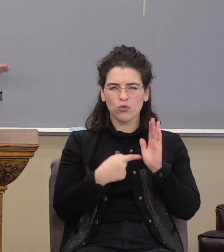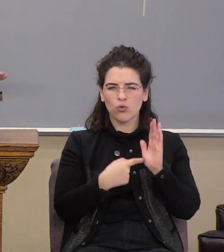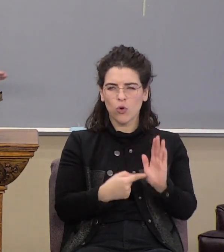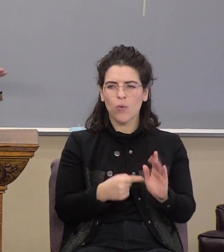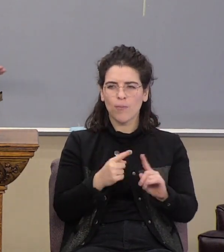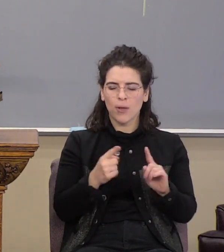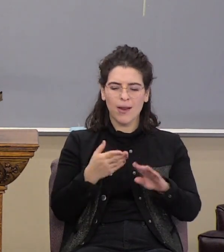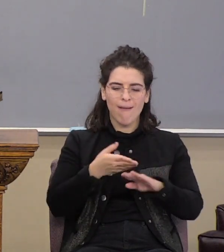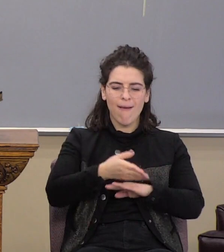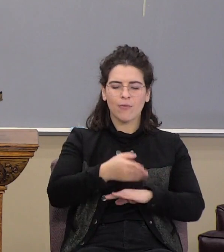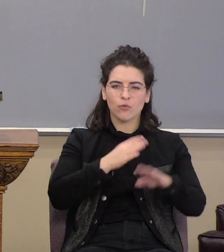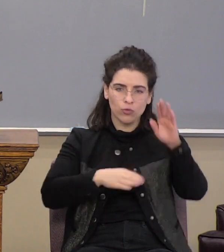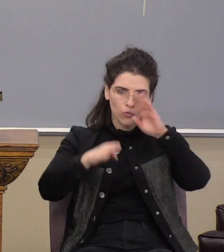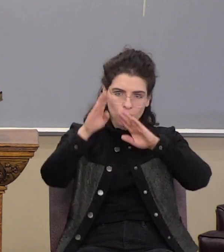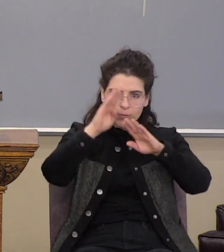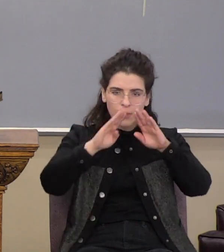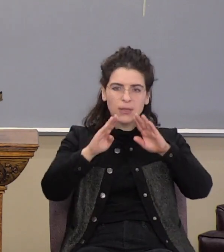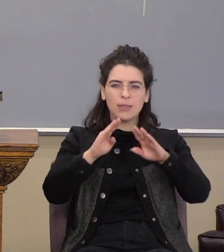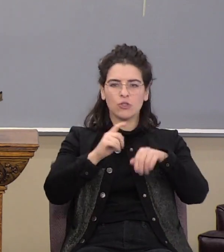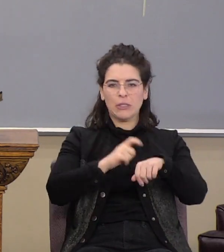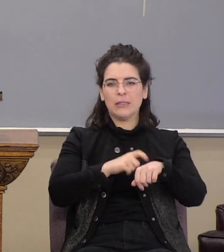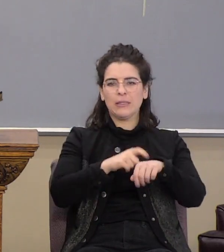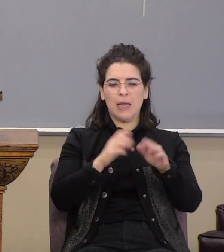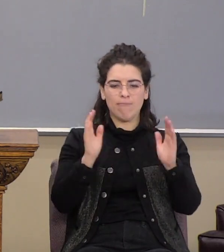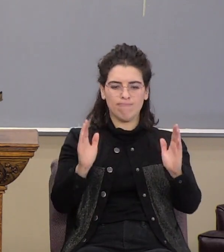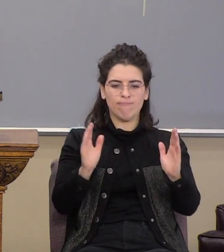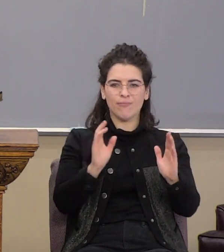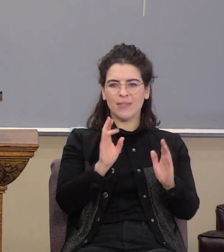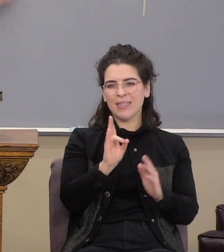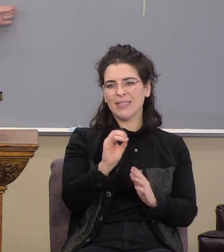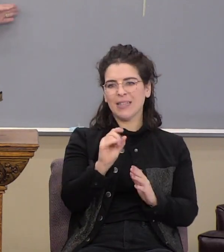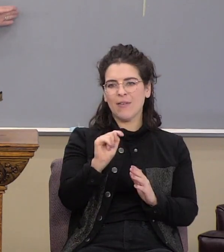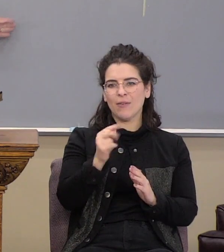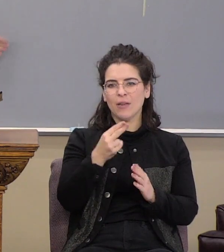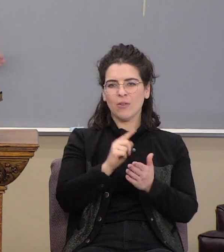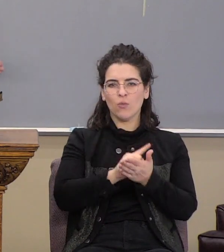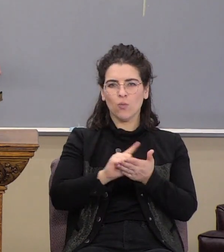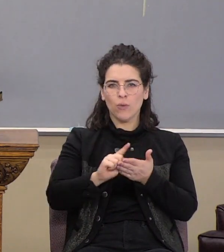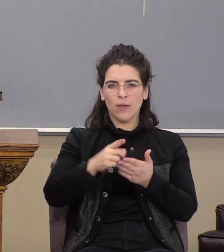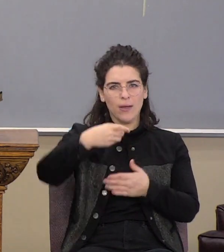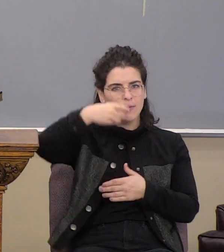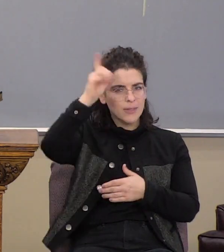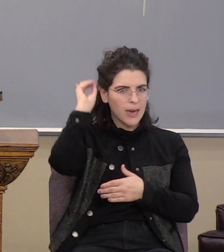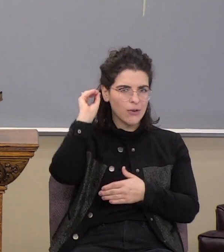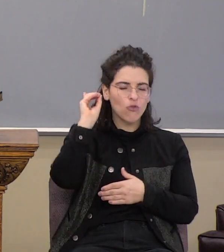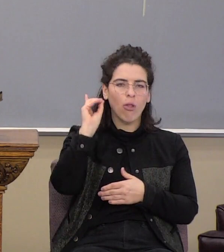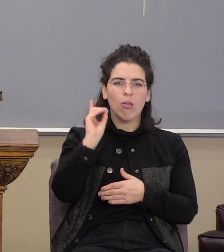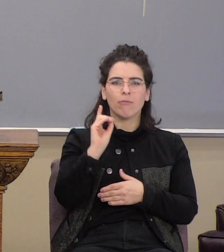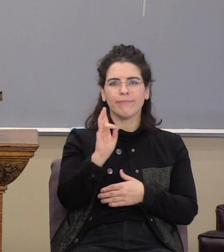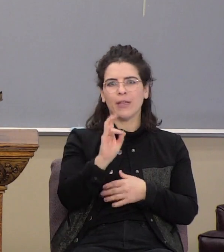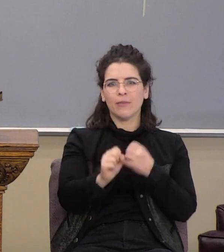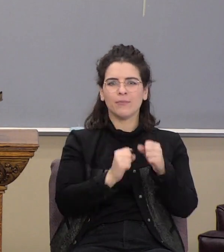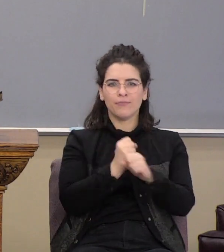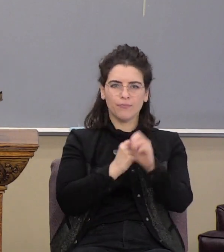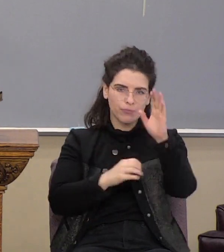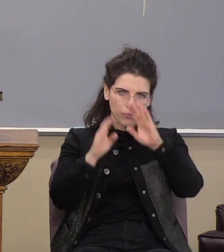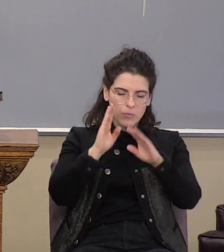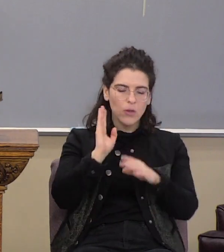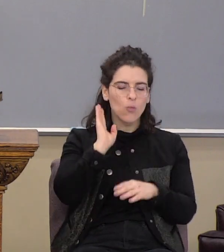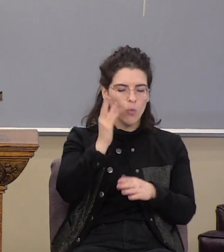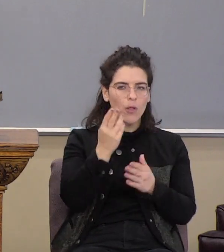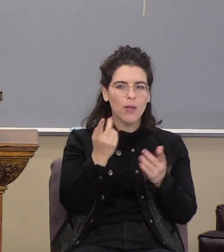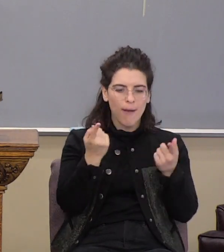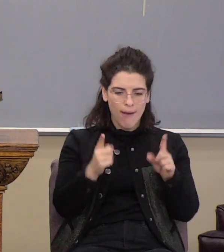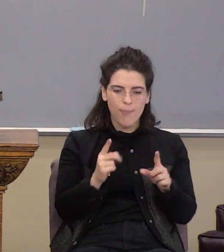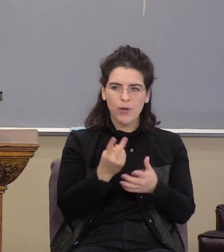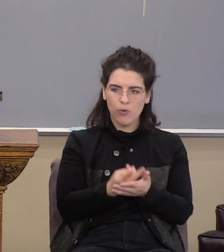tribulational period, after the 70th week of Daniel, there is a resurrection that's going to occur when the Lord